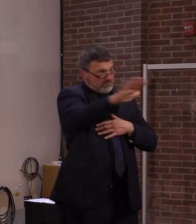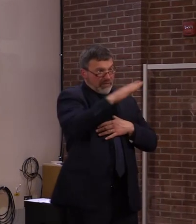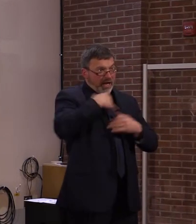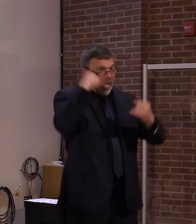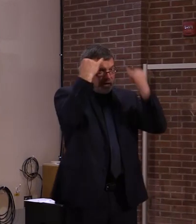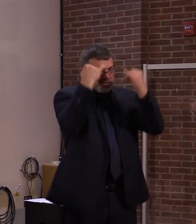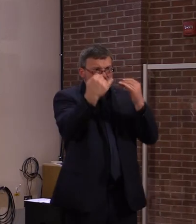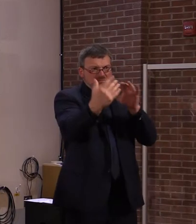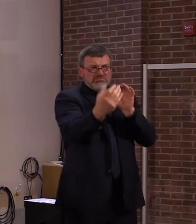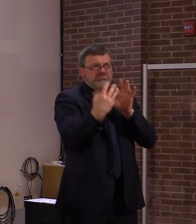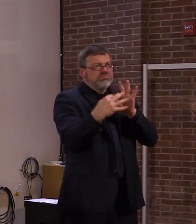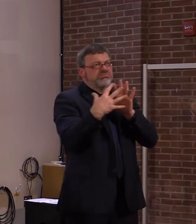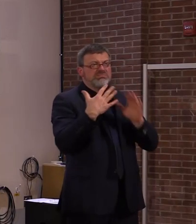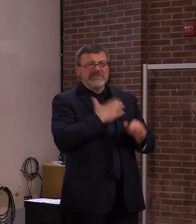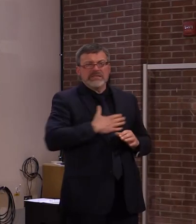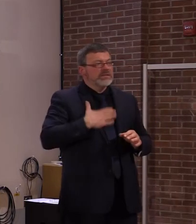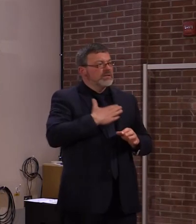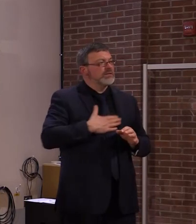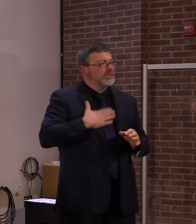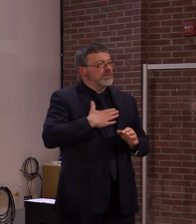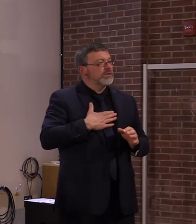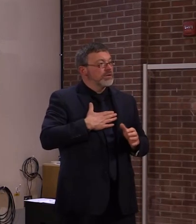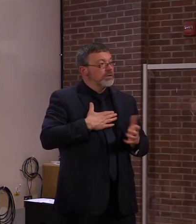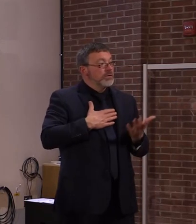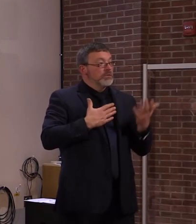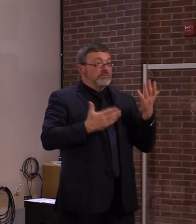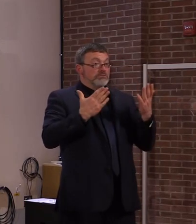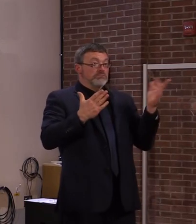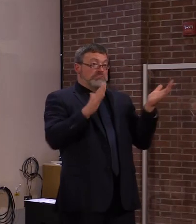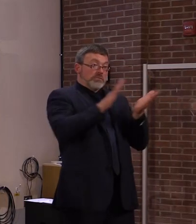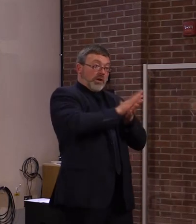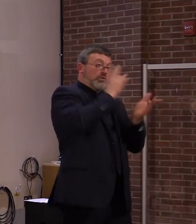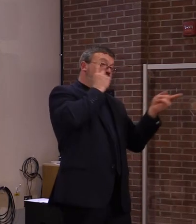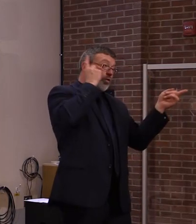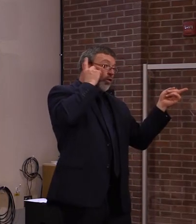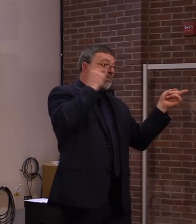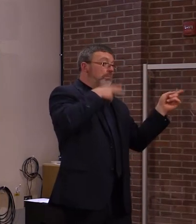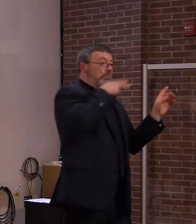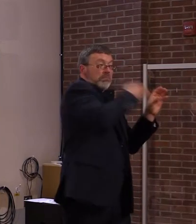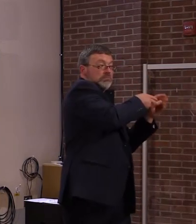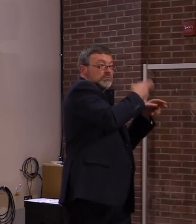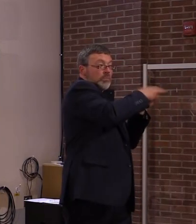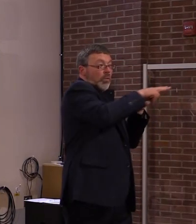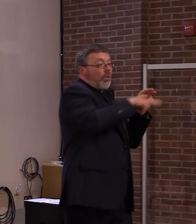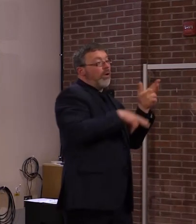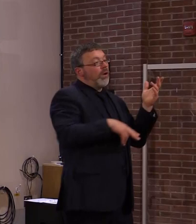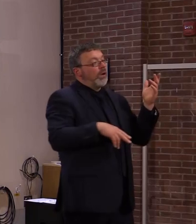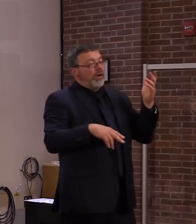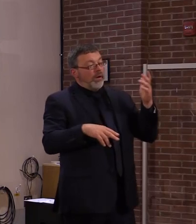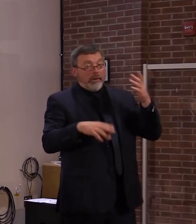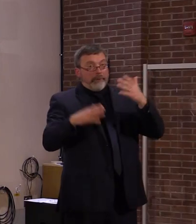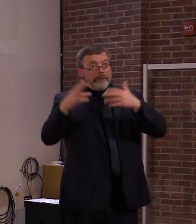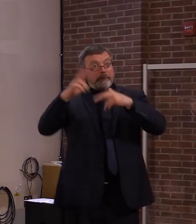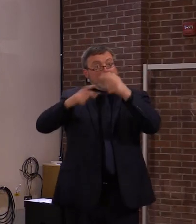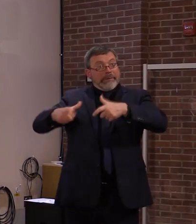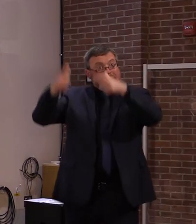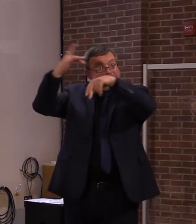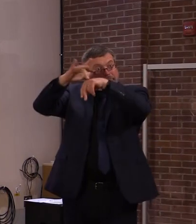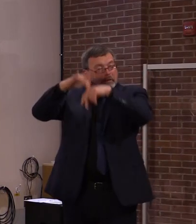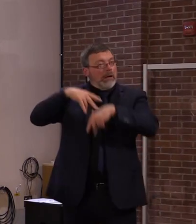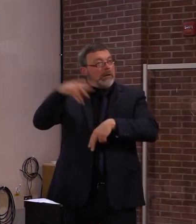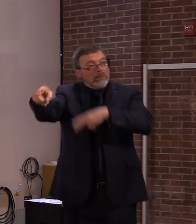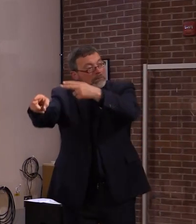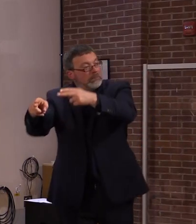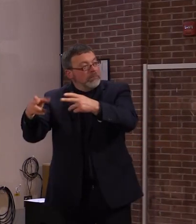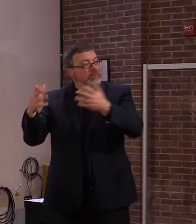college unused college dorms, unused facilities that we're looking at. But we